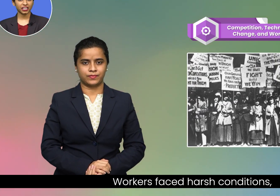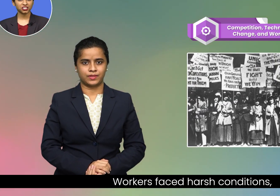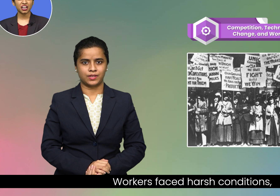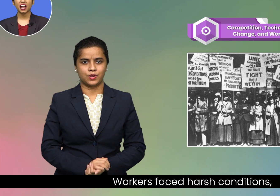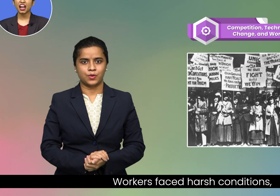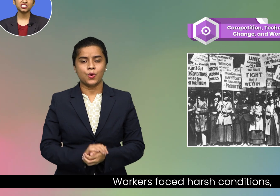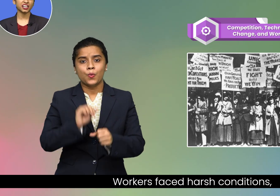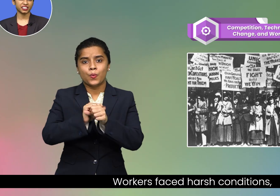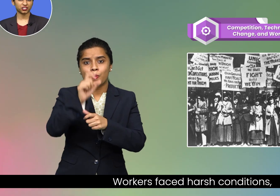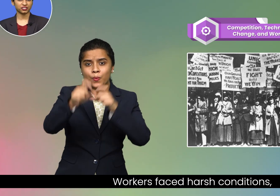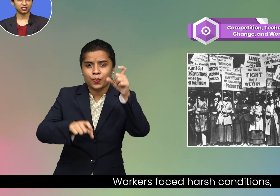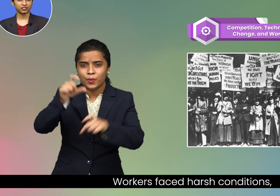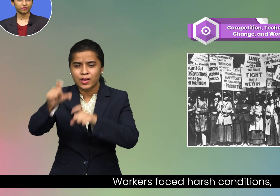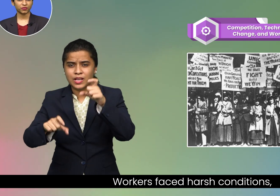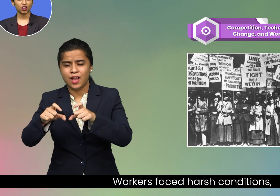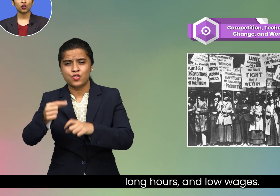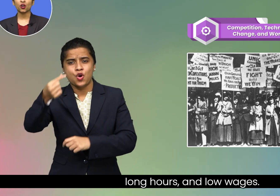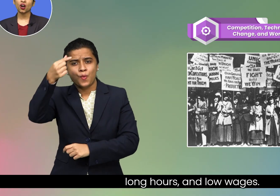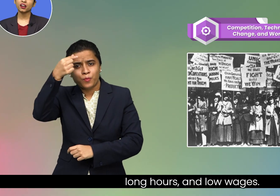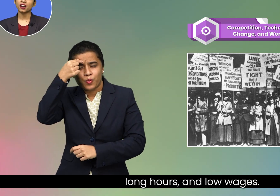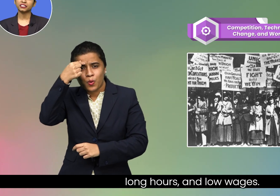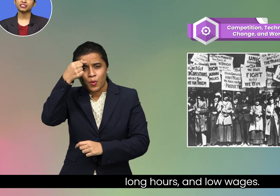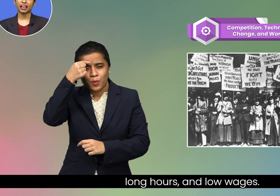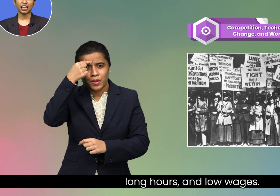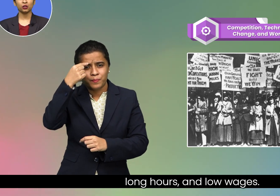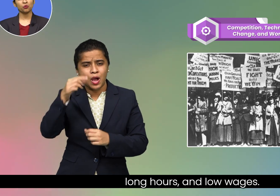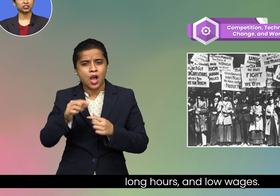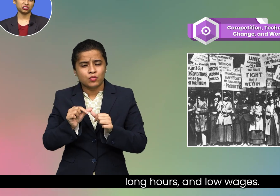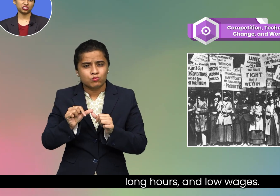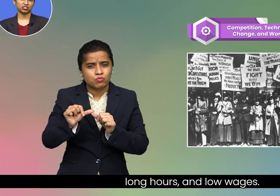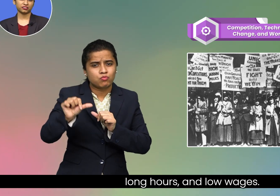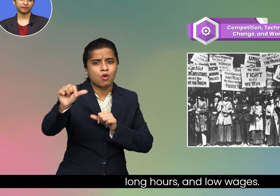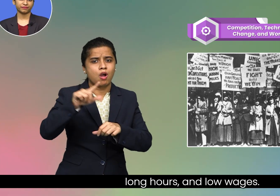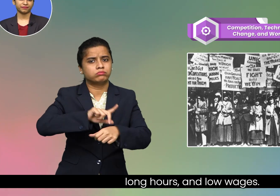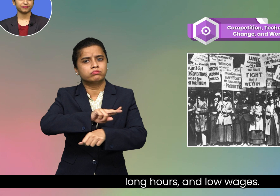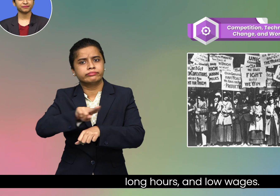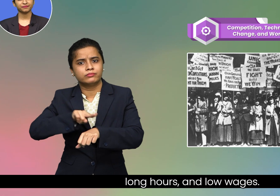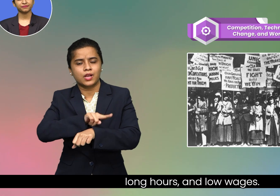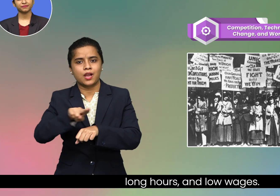Workers faced harsh conditions, long hours, and low wages.